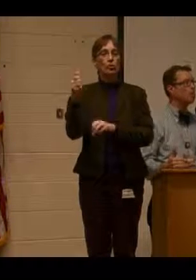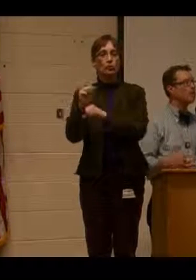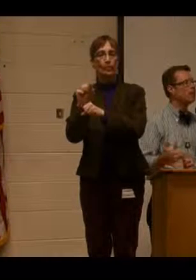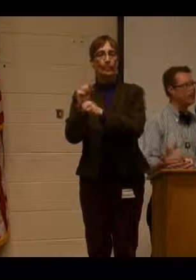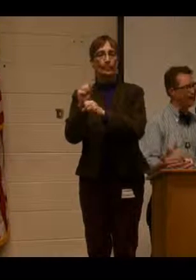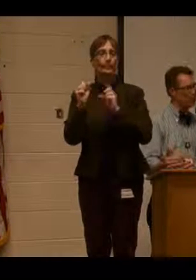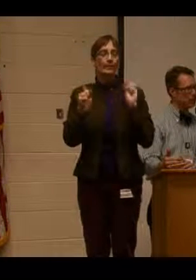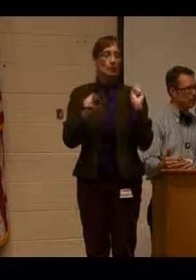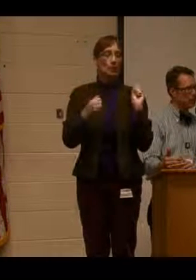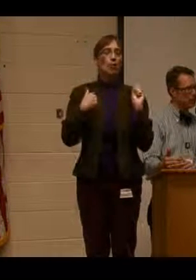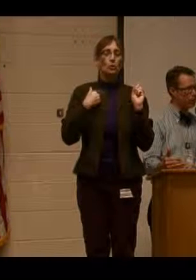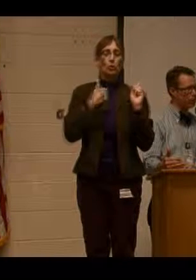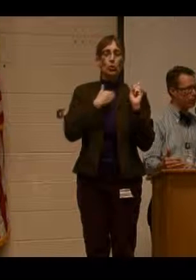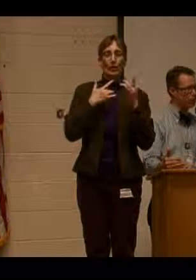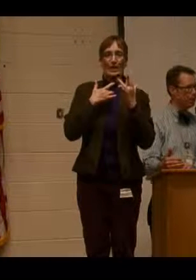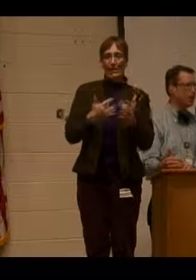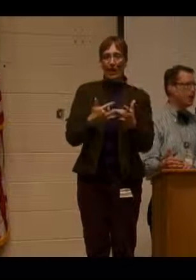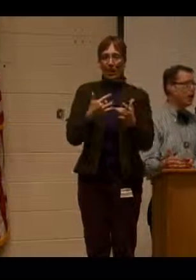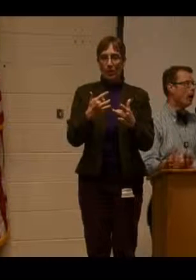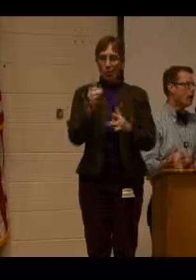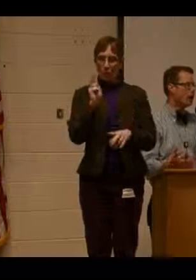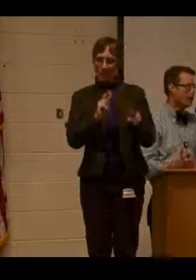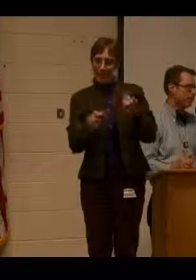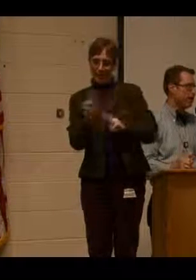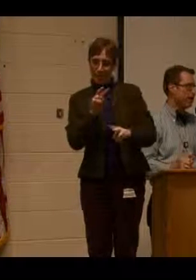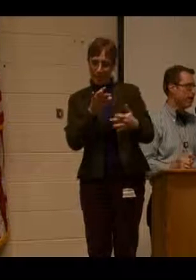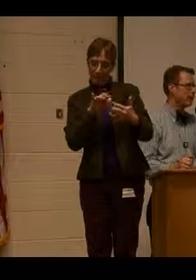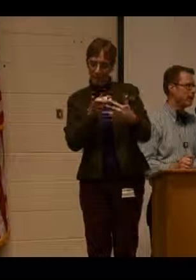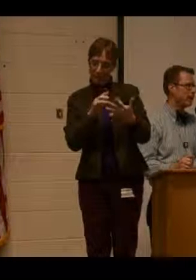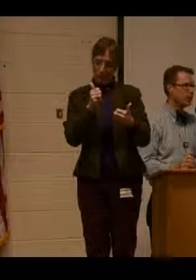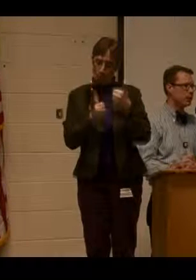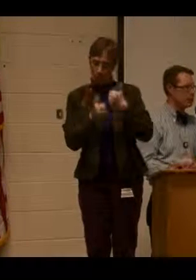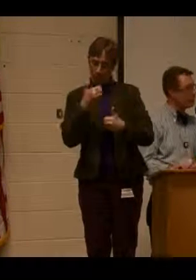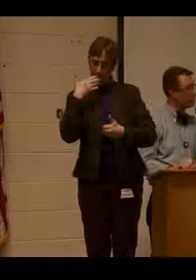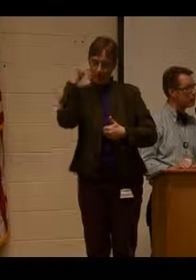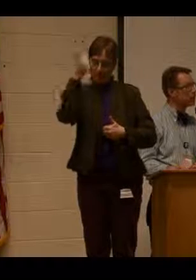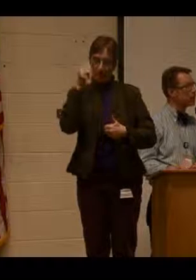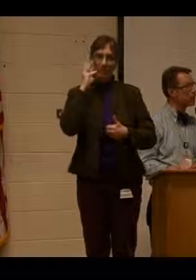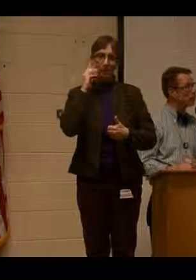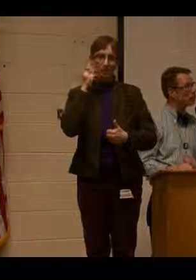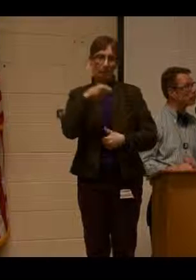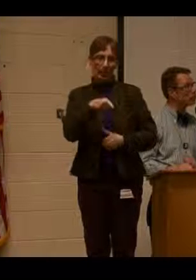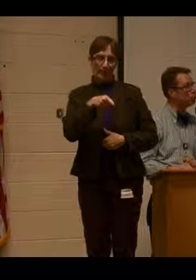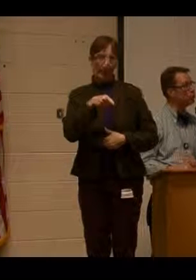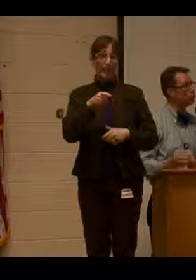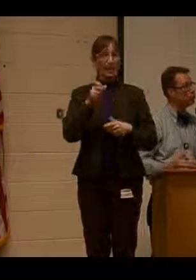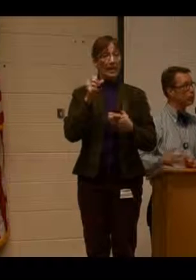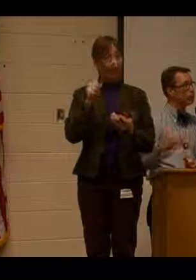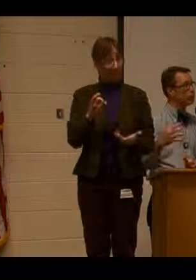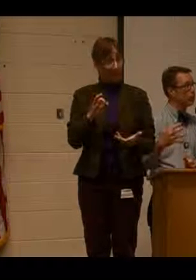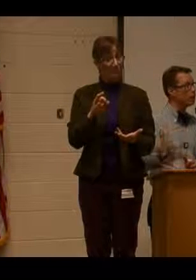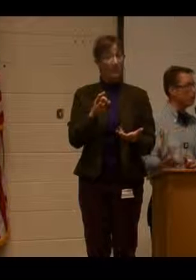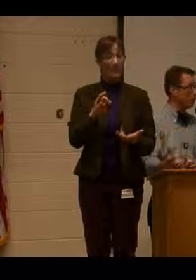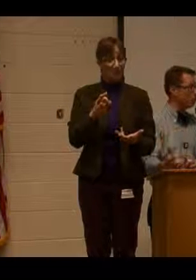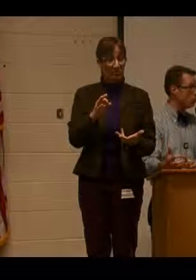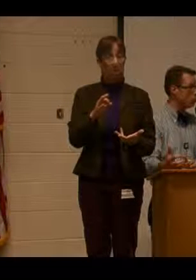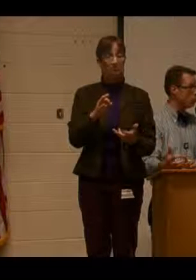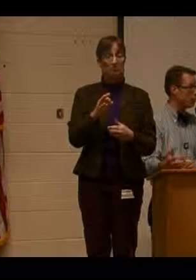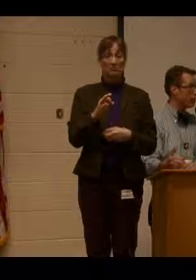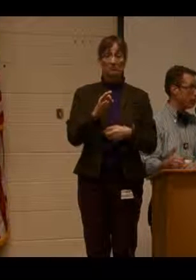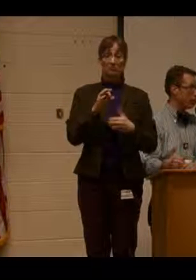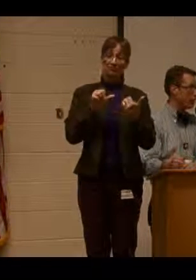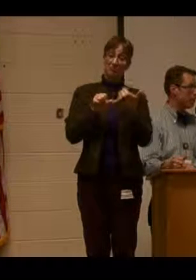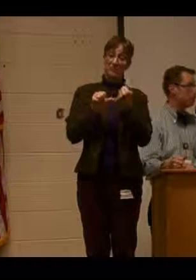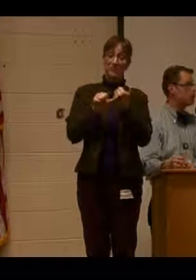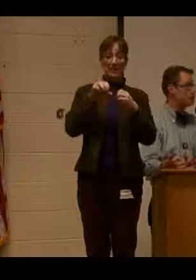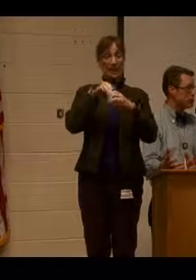them. If that being an assistant in a classroom is really going to fit with his job experience, then